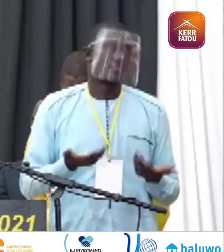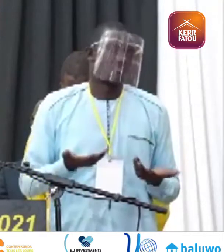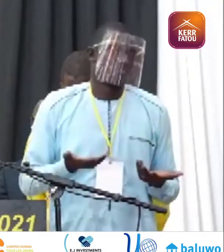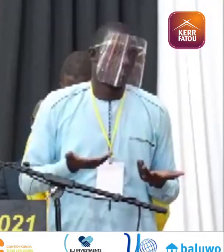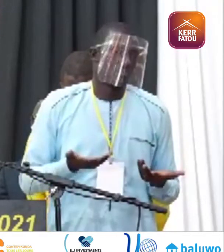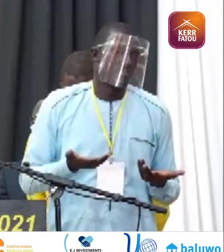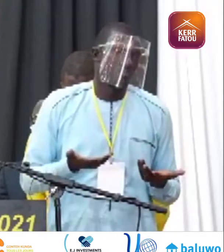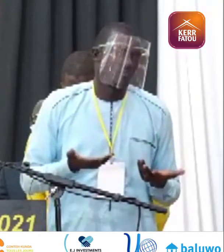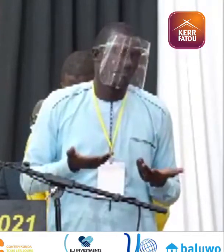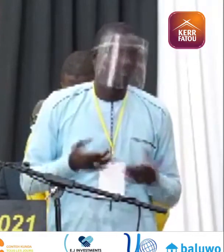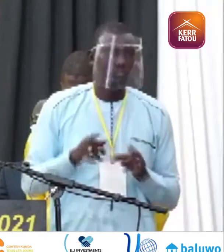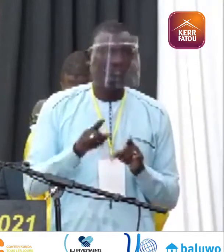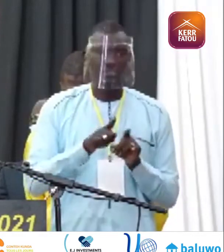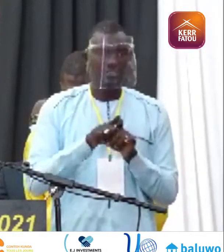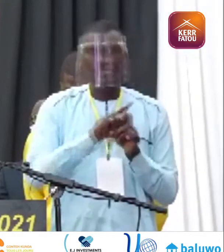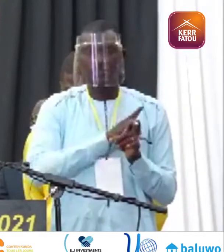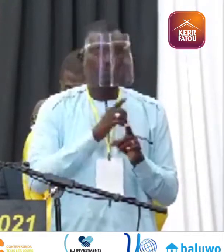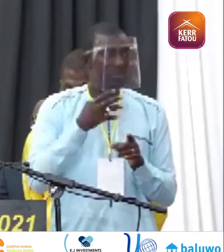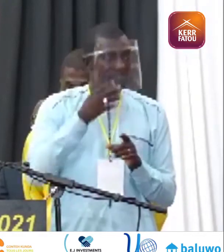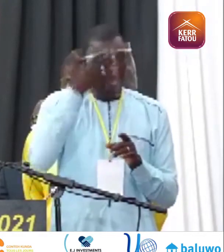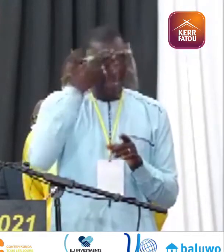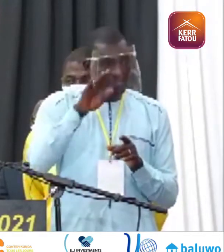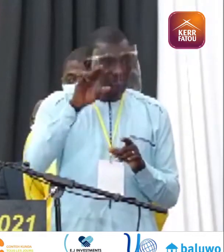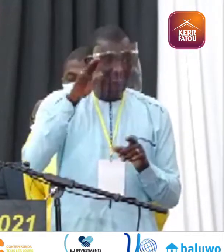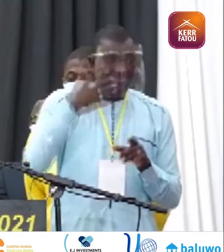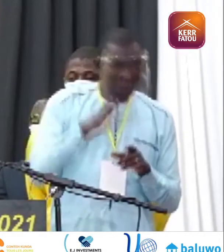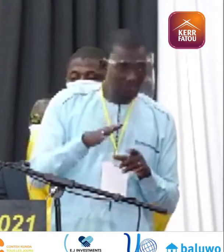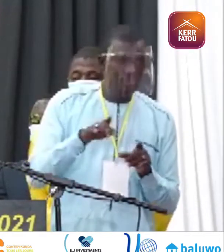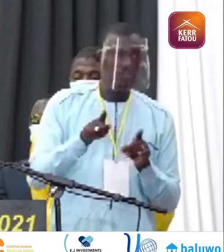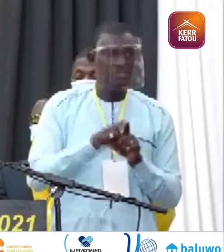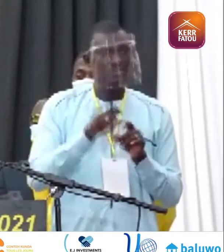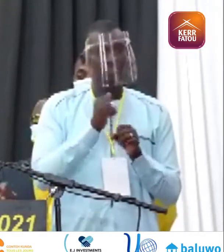away with delinquent members